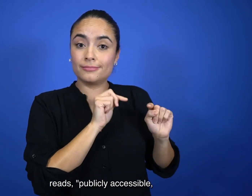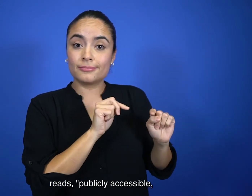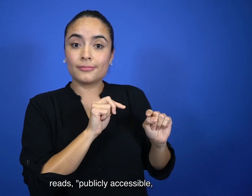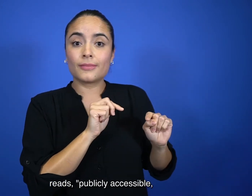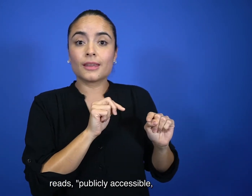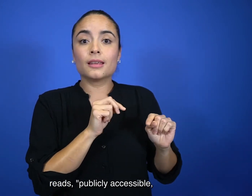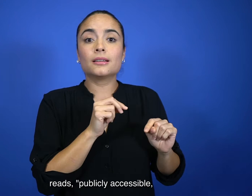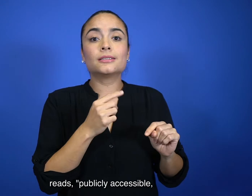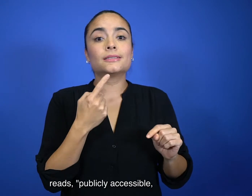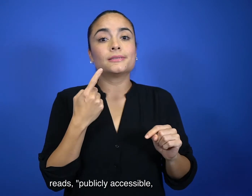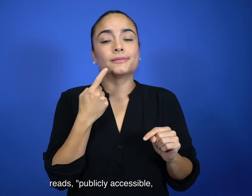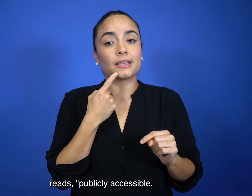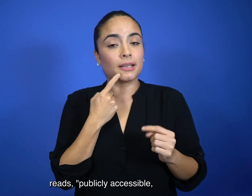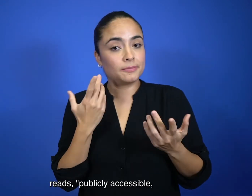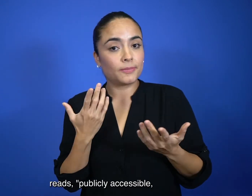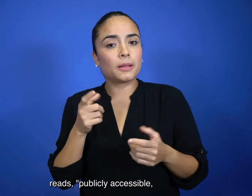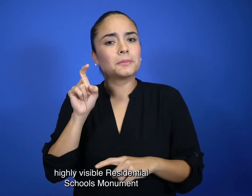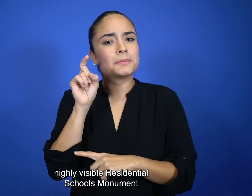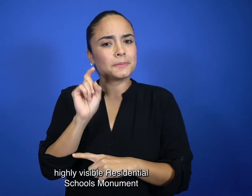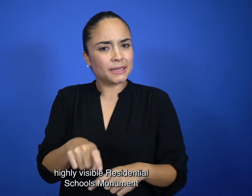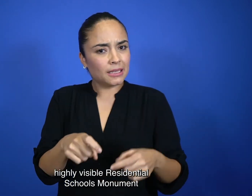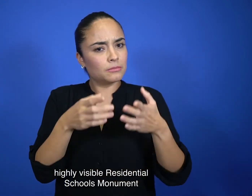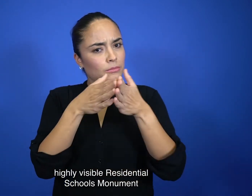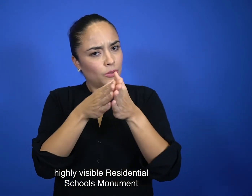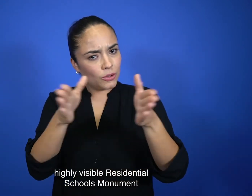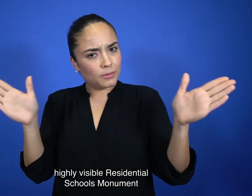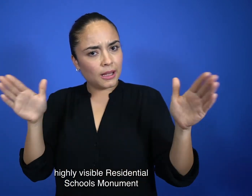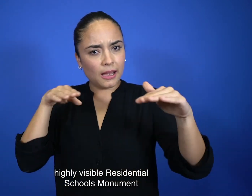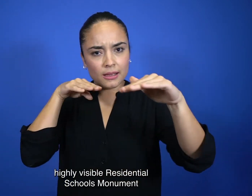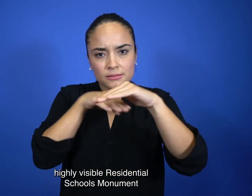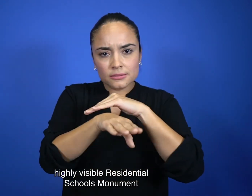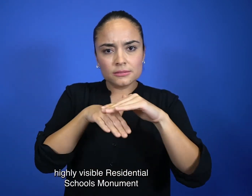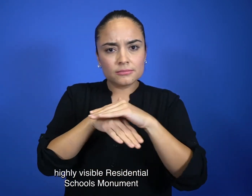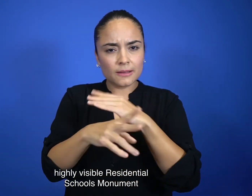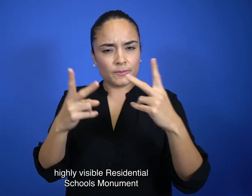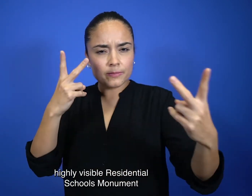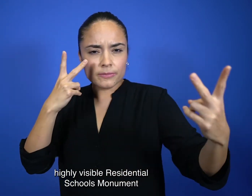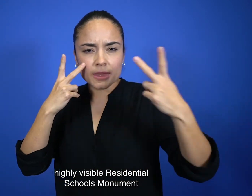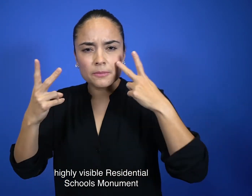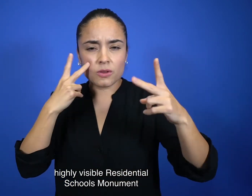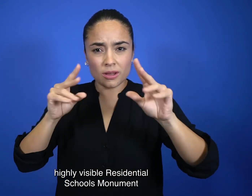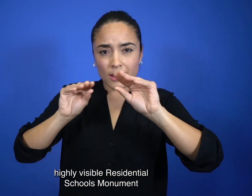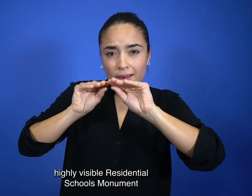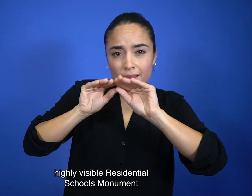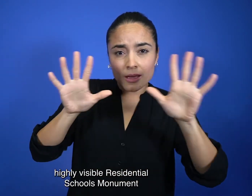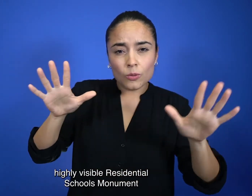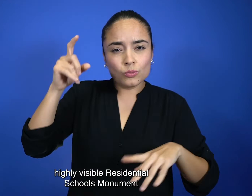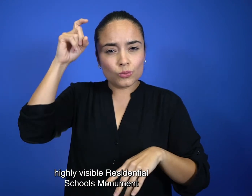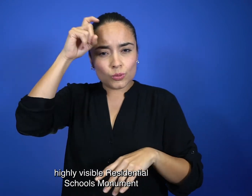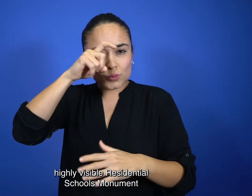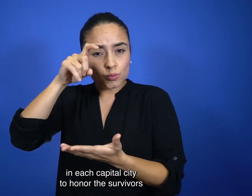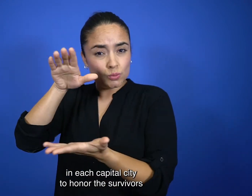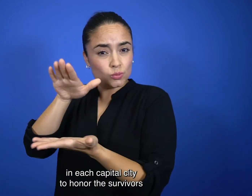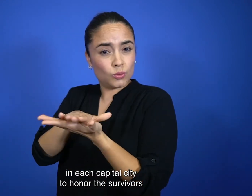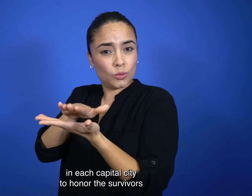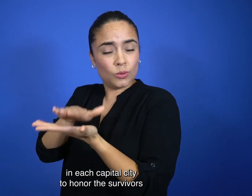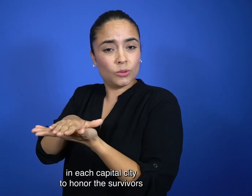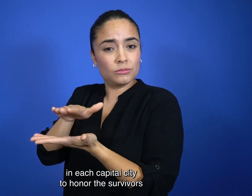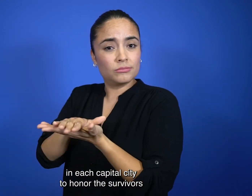publicly accessible, highly visible residential schools monument in each capital